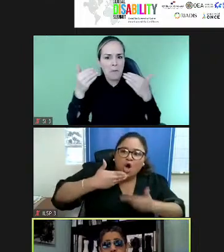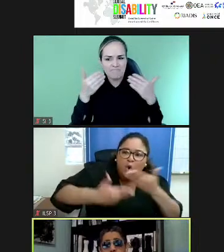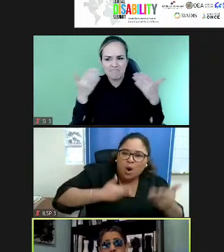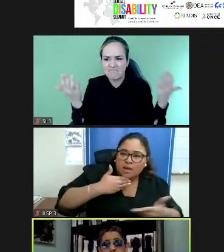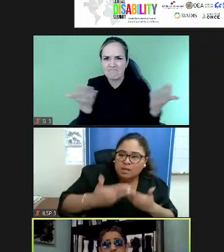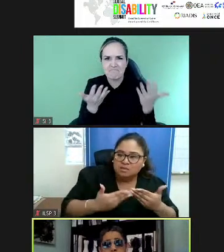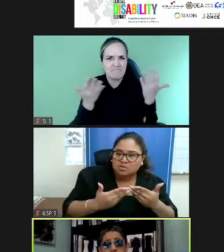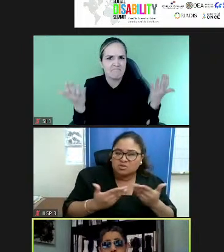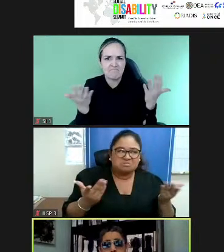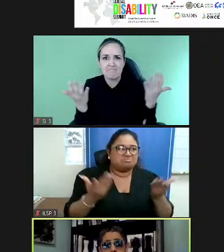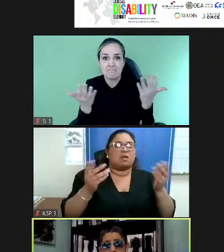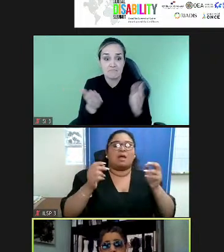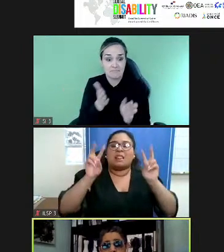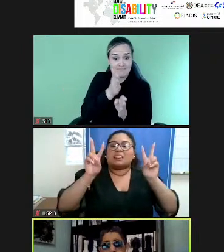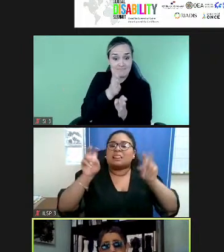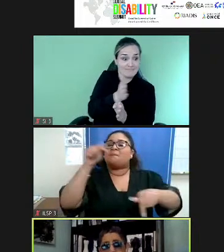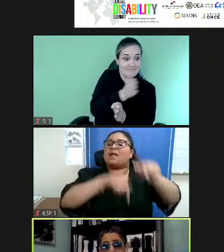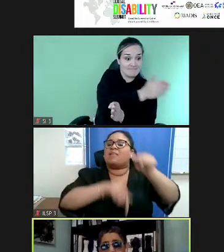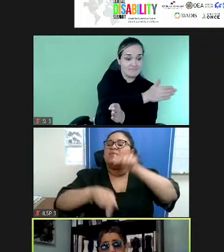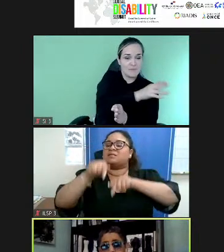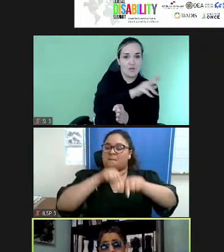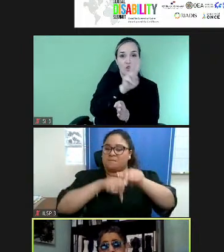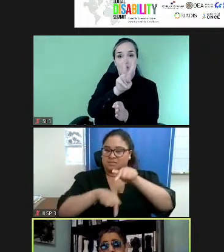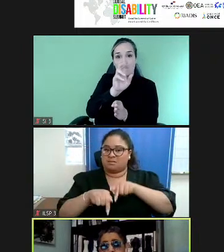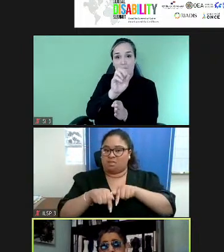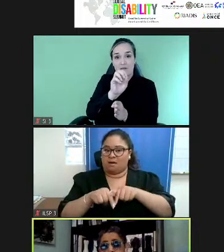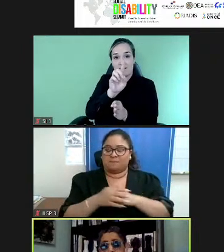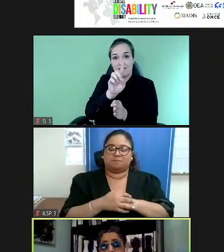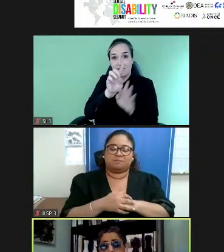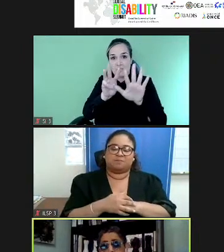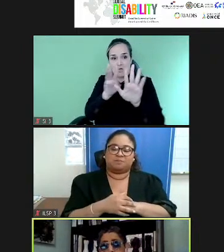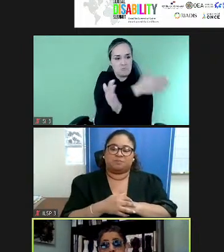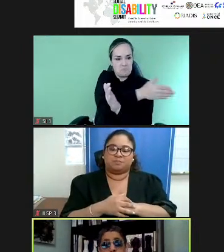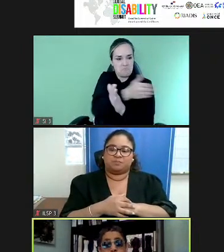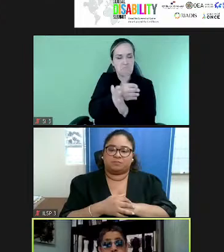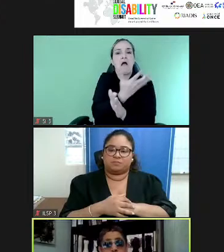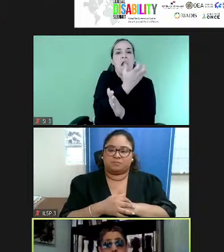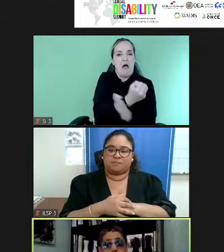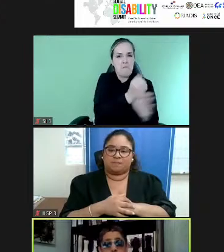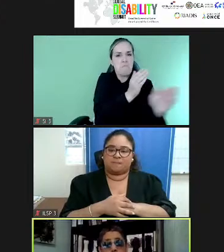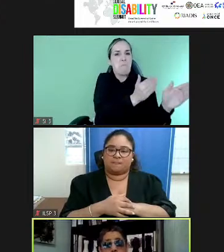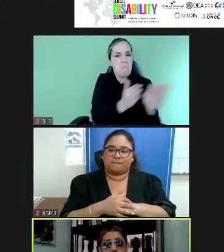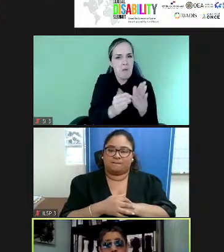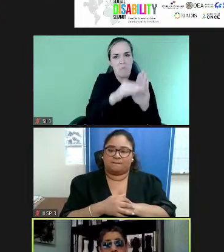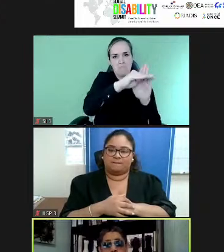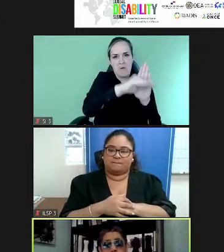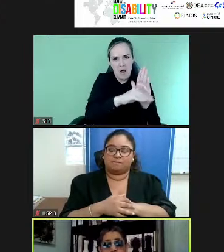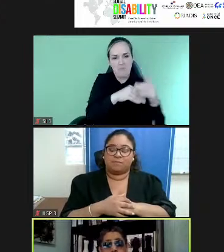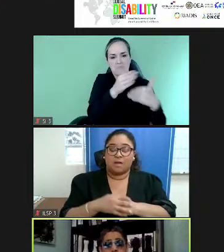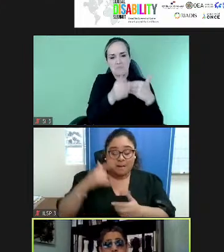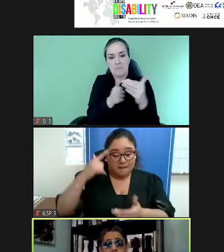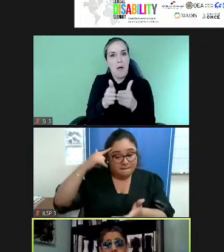what to do regarding persons with disabilities at a national